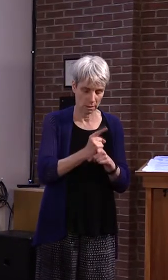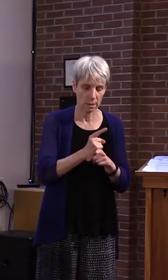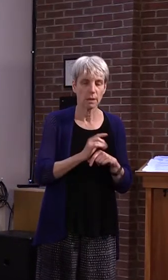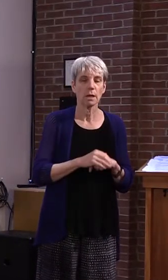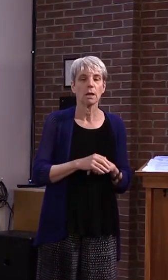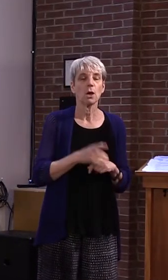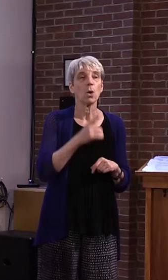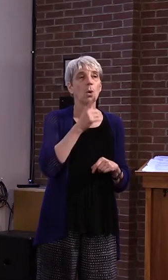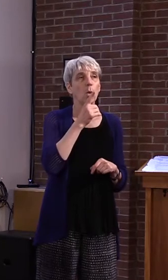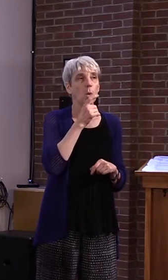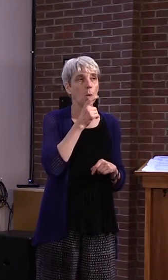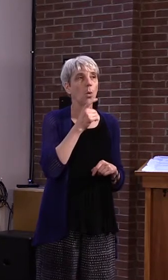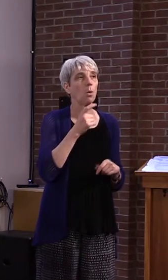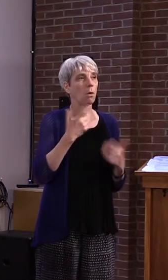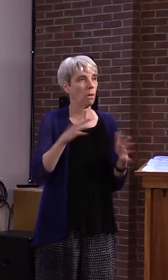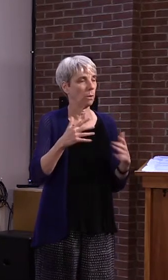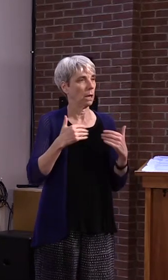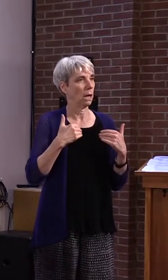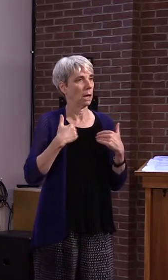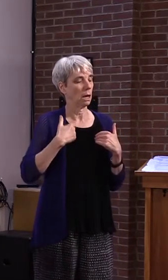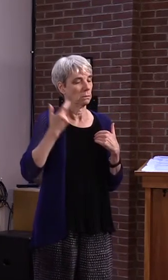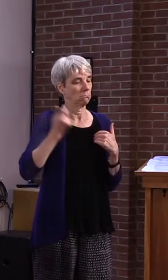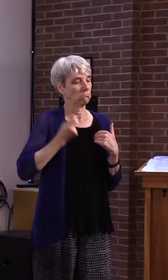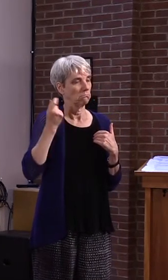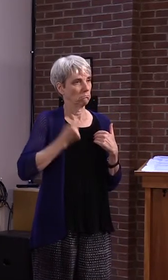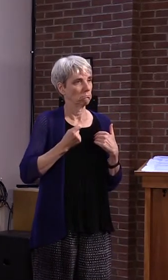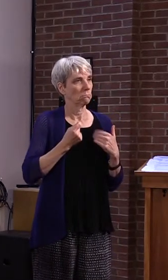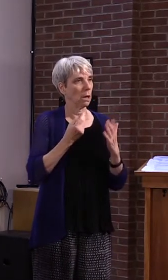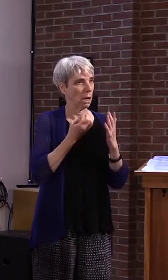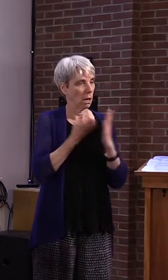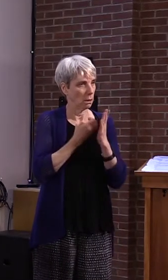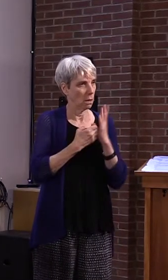So anyone who's eligible for that would also be eligible for